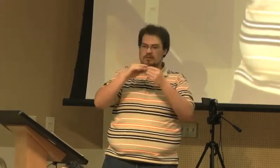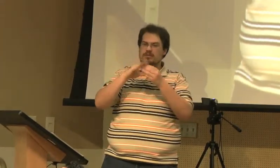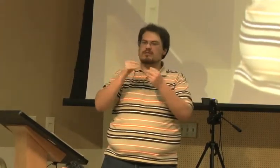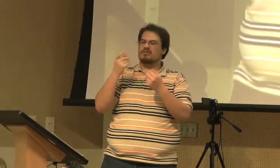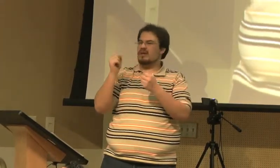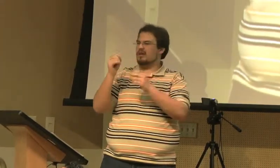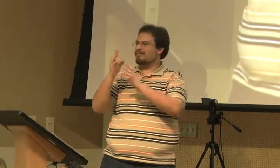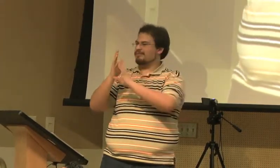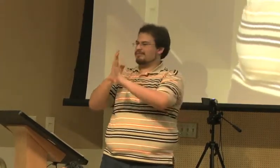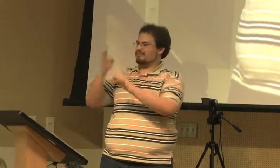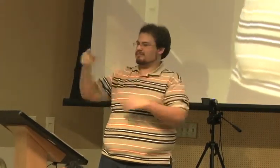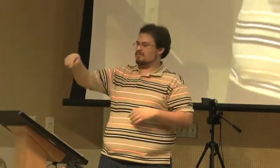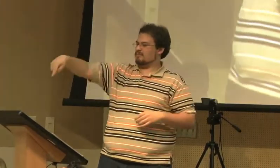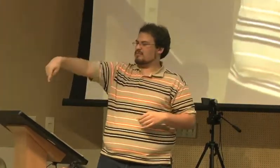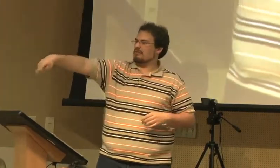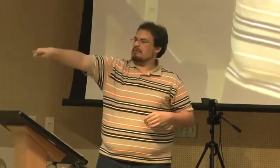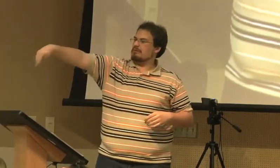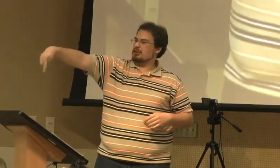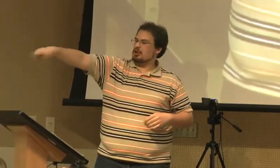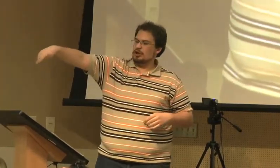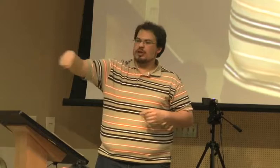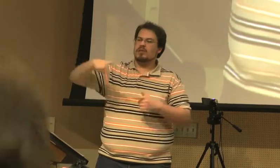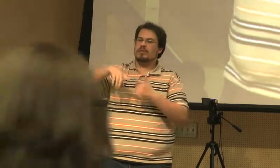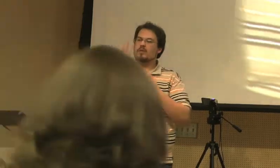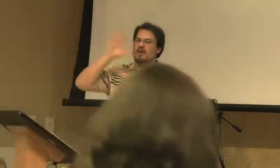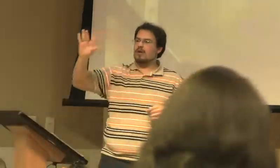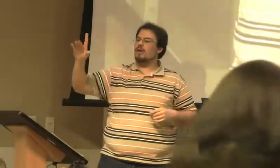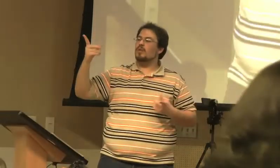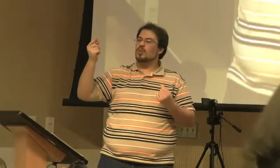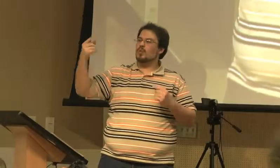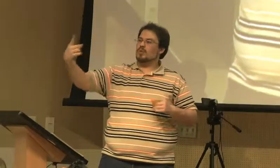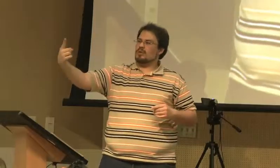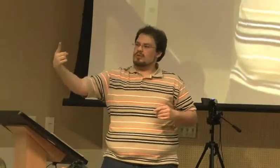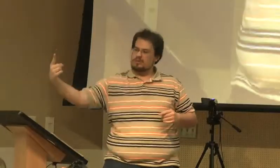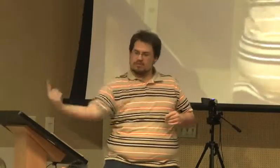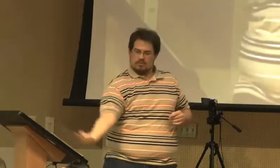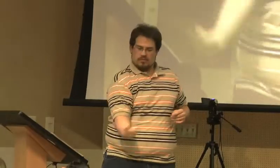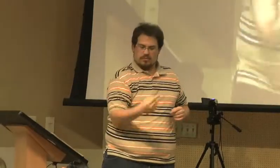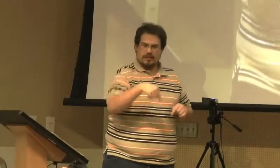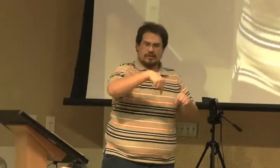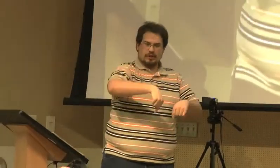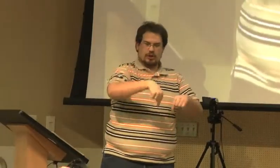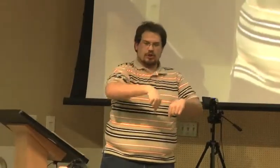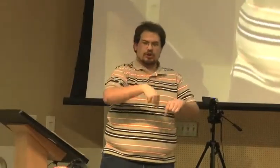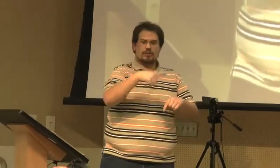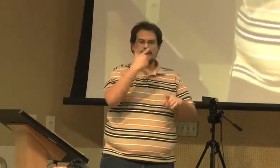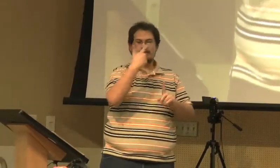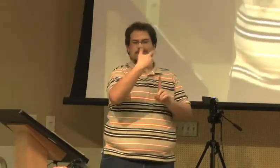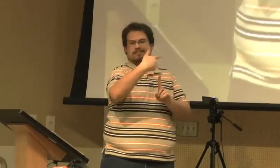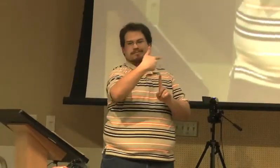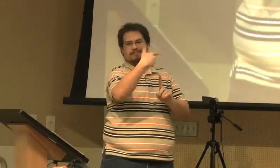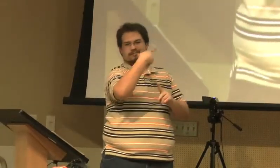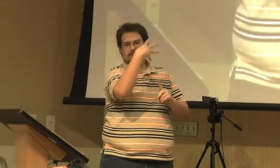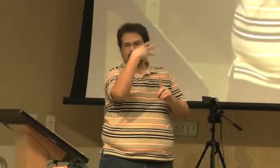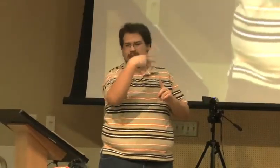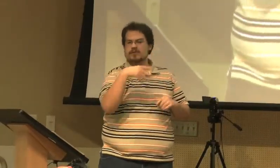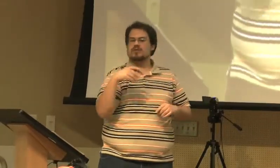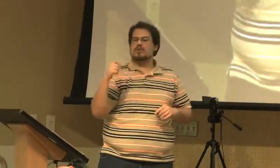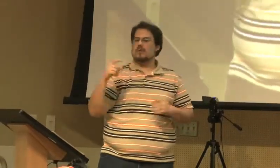your complaints, your positive comments. If you have any comments or anything you want to address with the administrators, please line up.